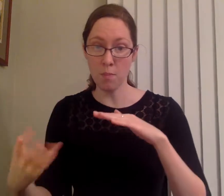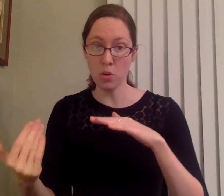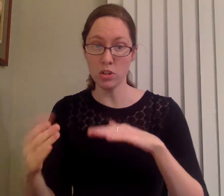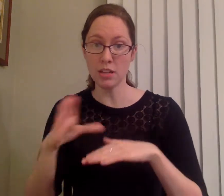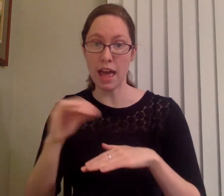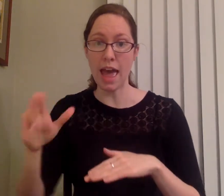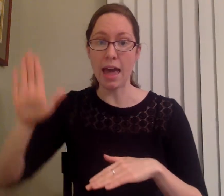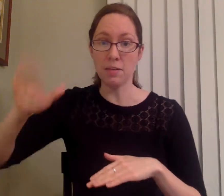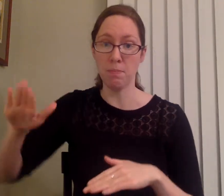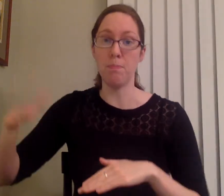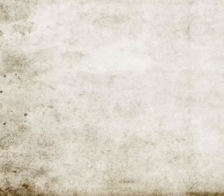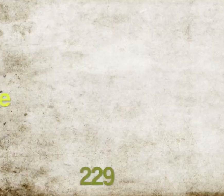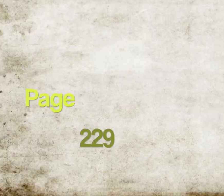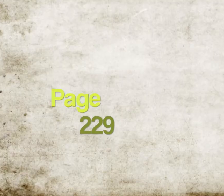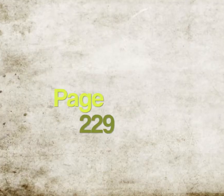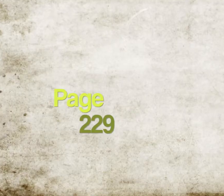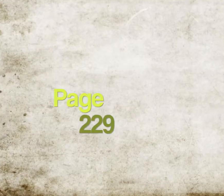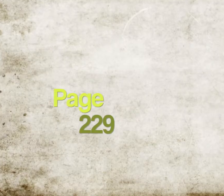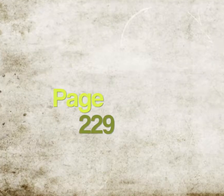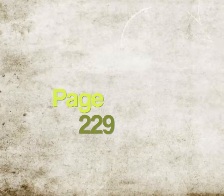tumbled and